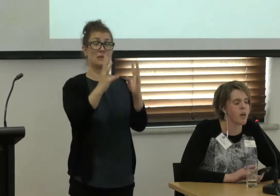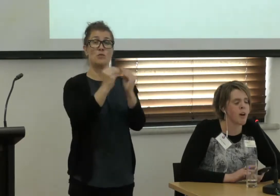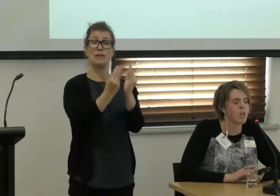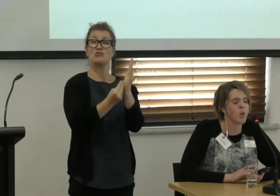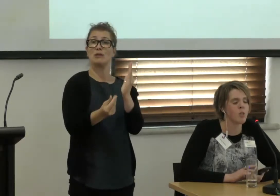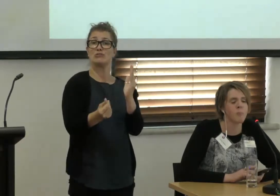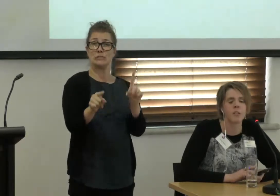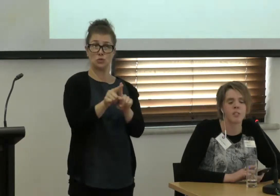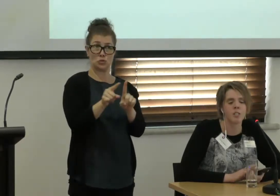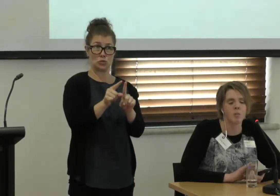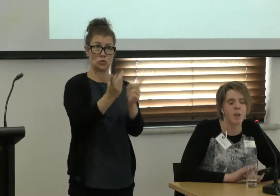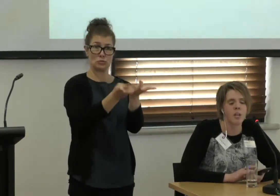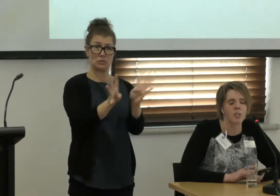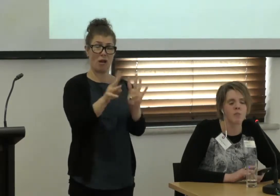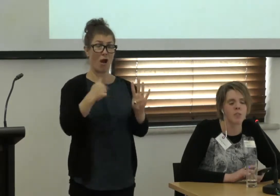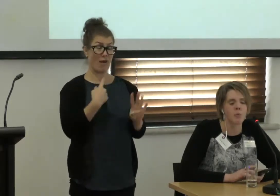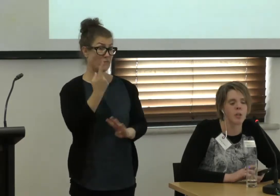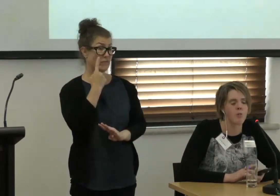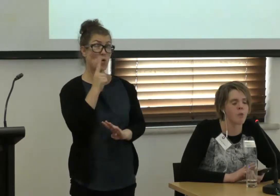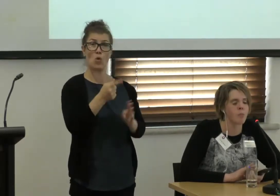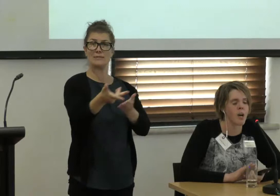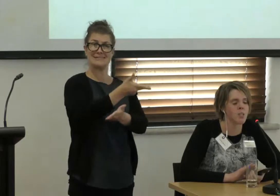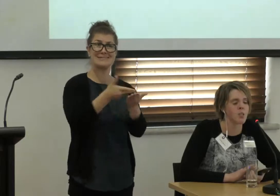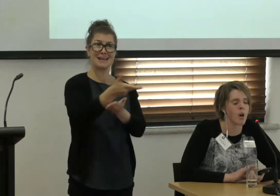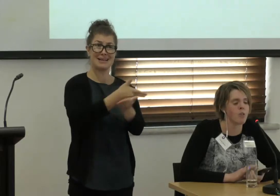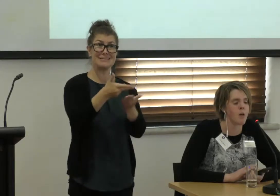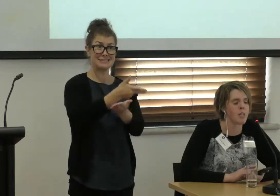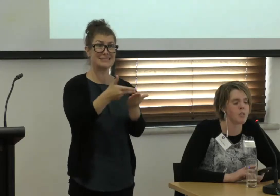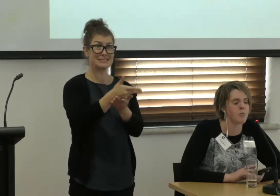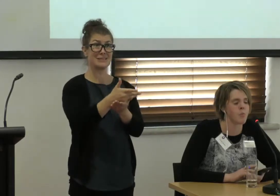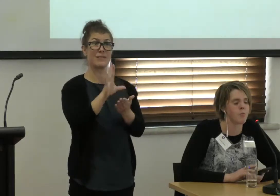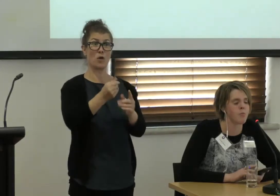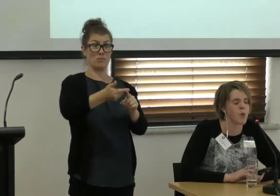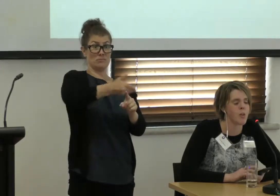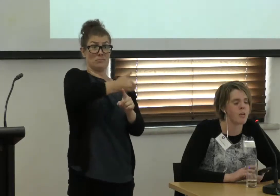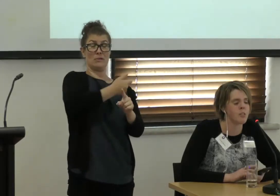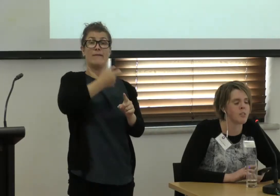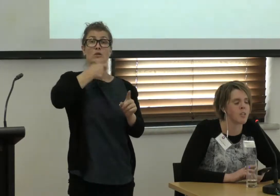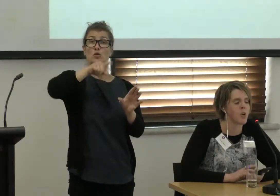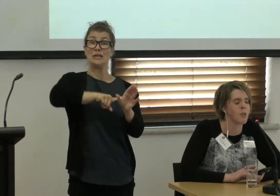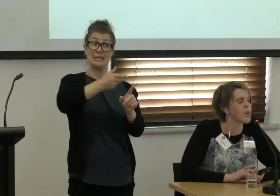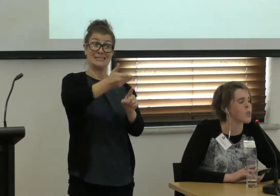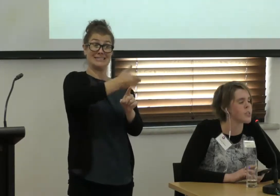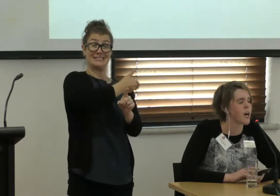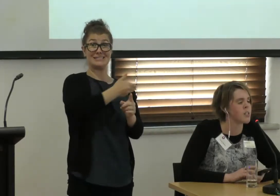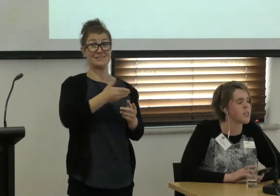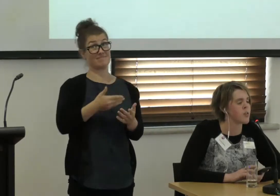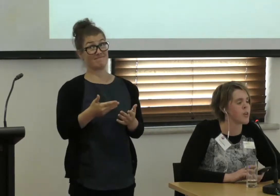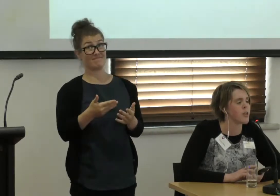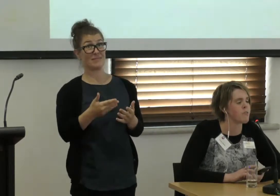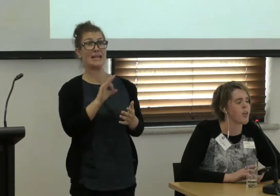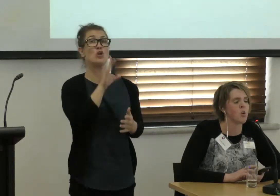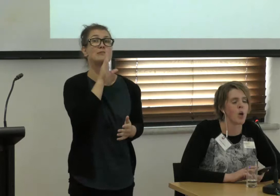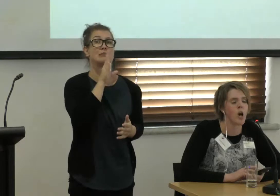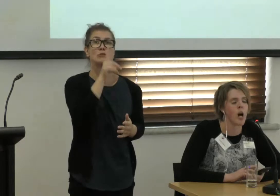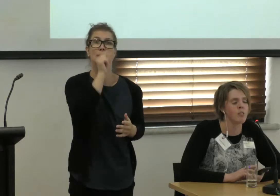Trust me, I've had a look at what's been discussed at meetings of the Disability Reform Council over the past few years. It's not really a closely guarded secret. You can